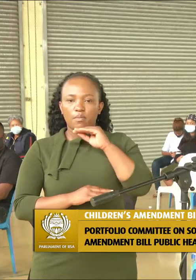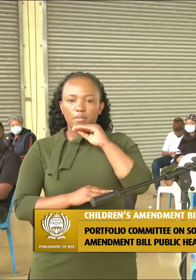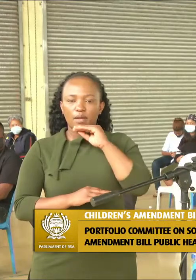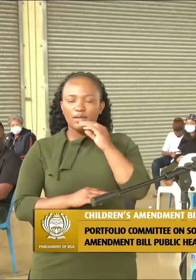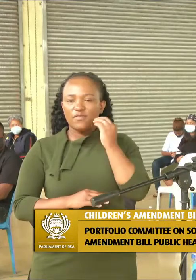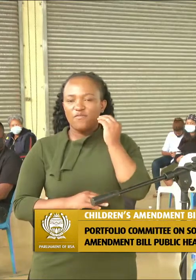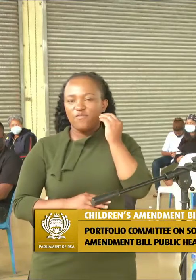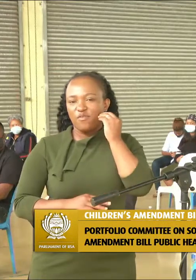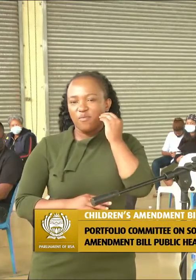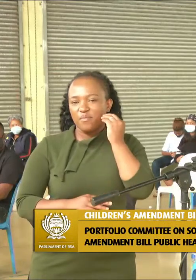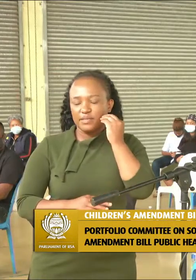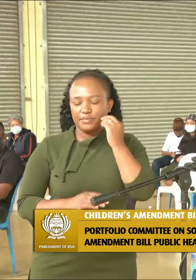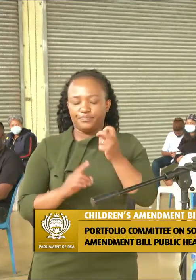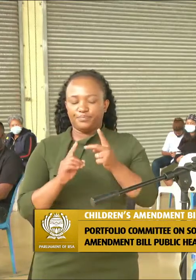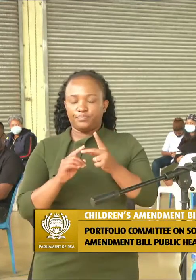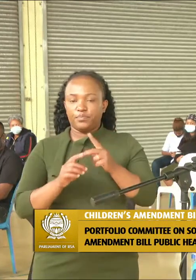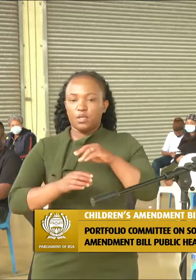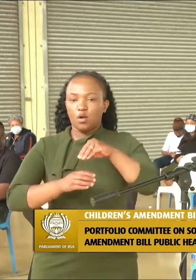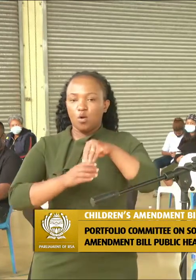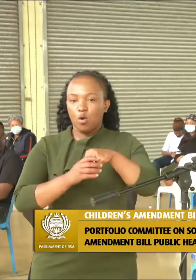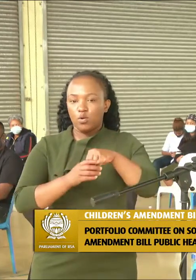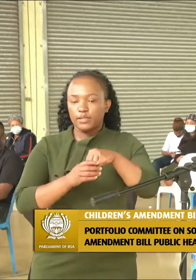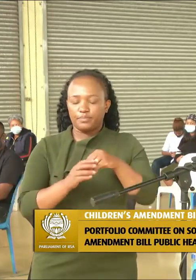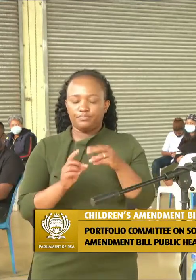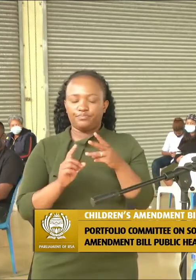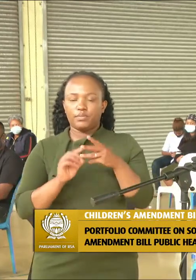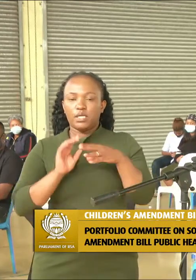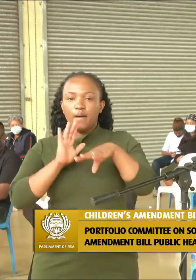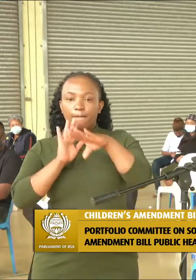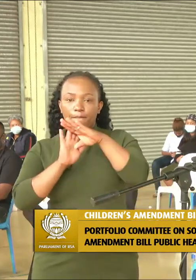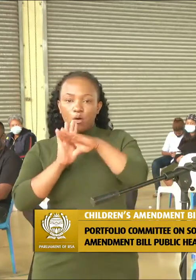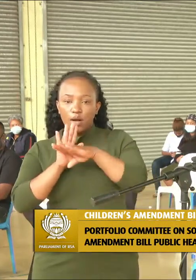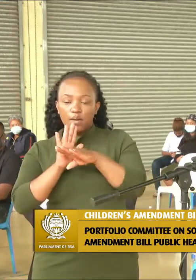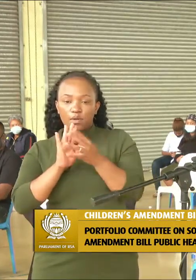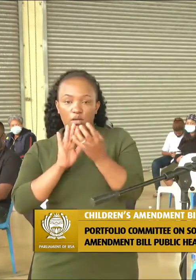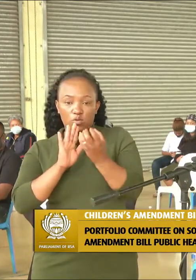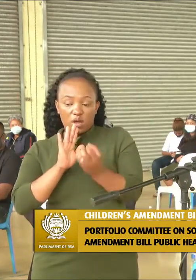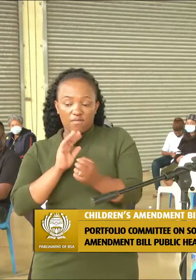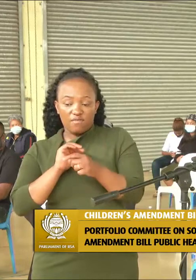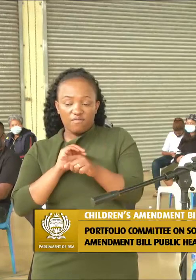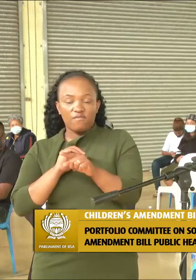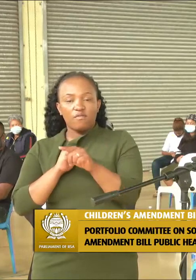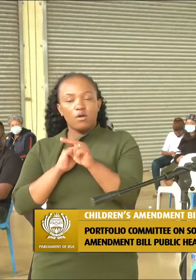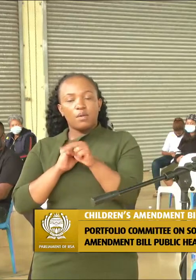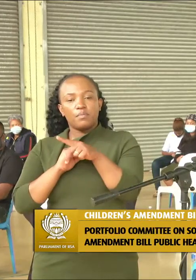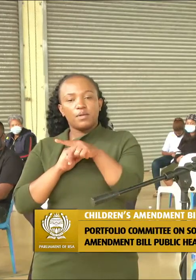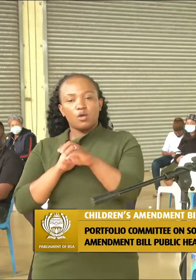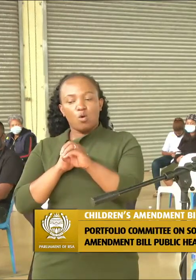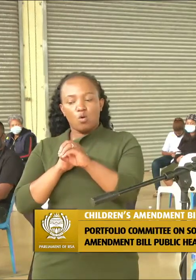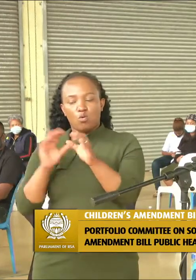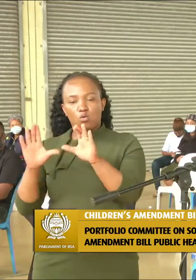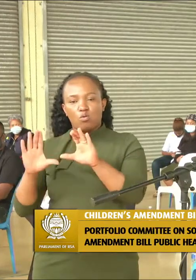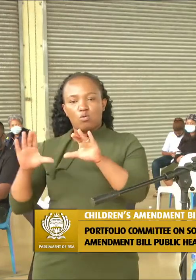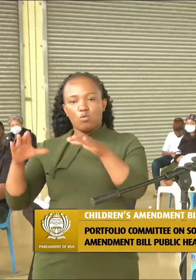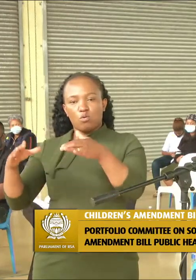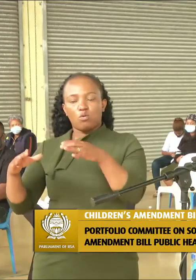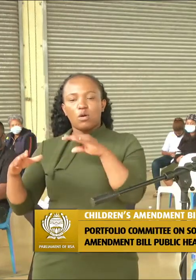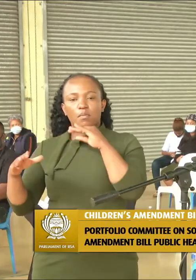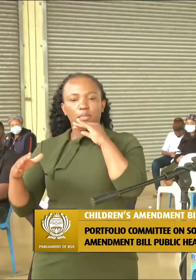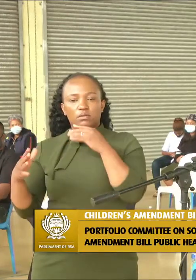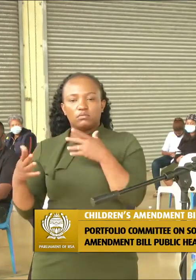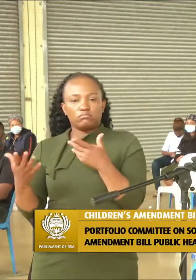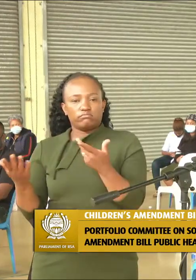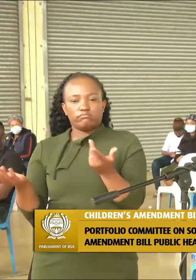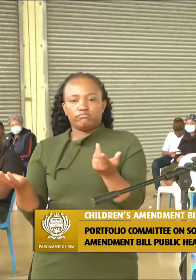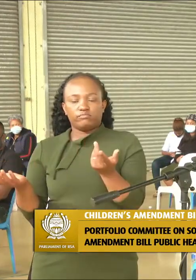information noma content onayo noma ama programs onawo for NPO yakho imahala kube